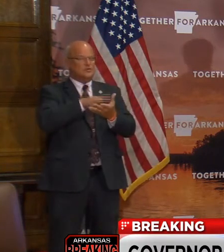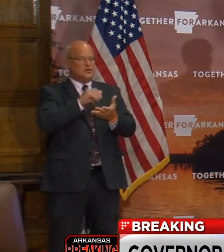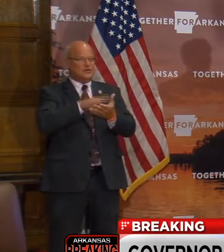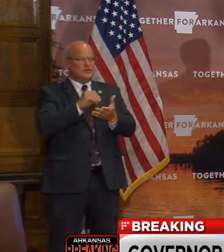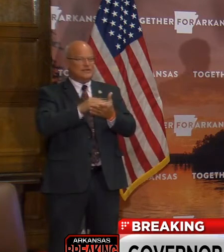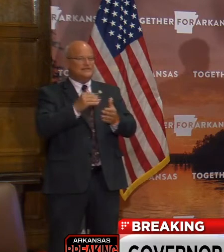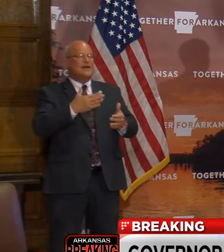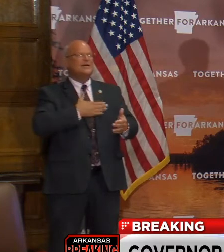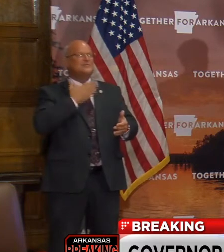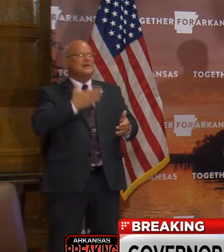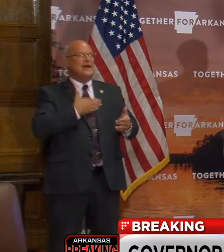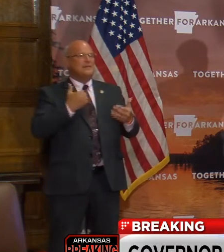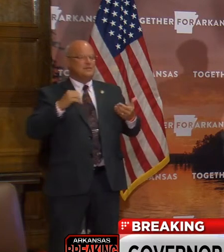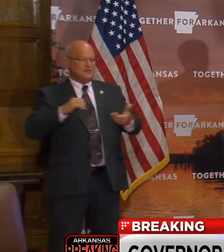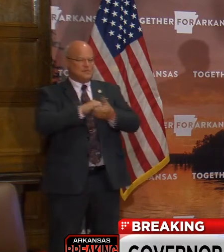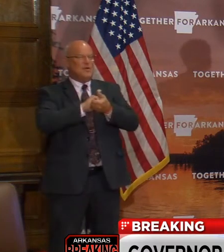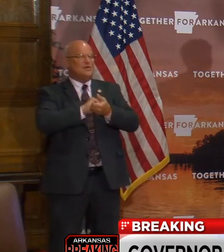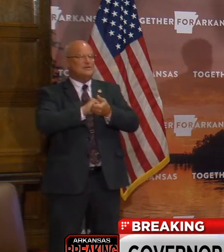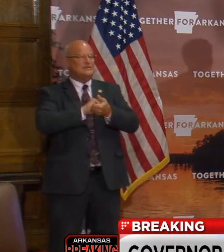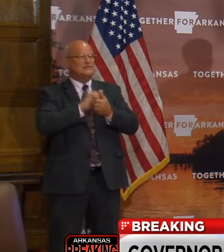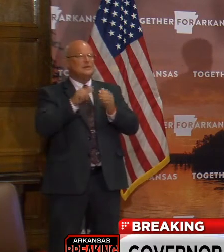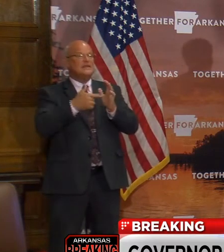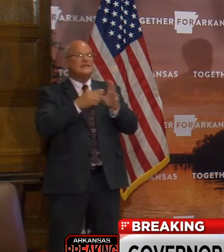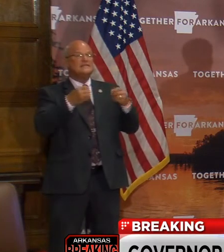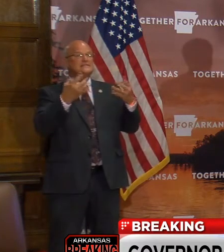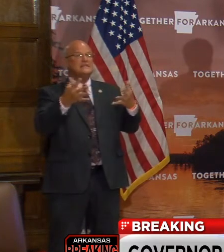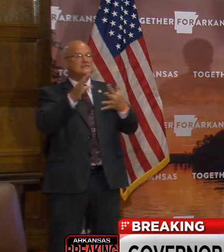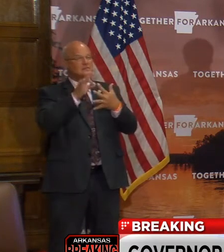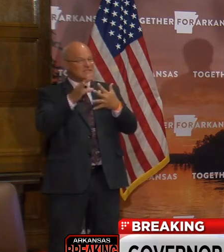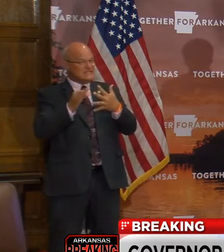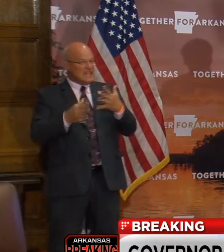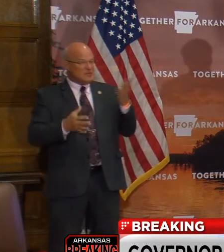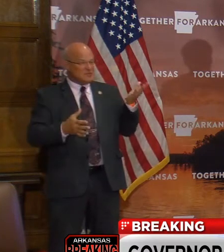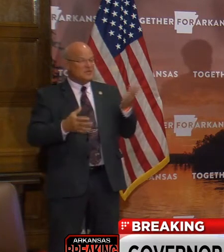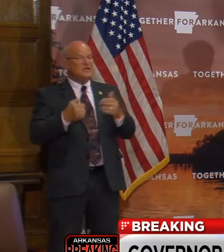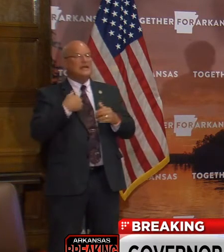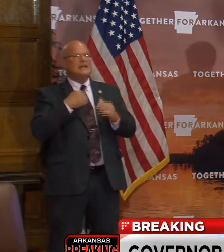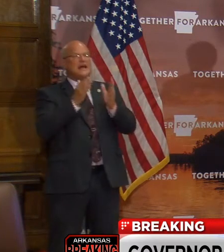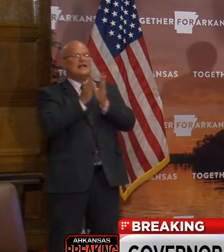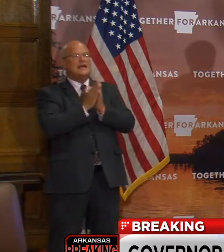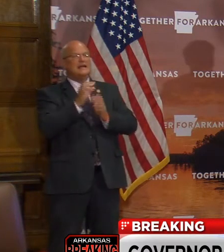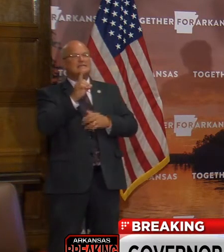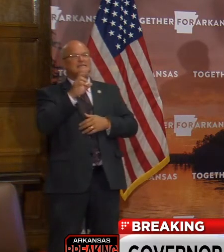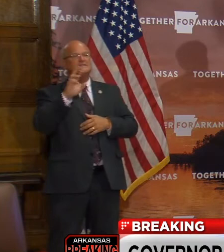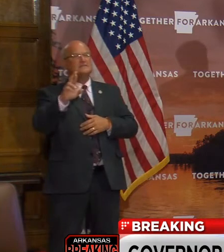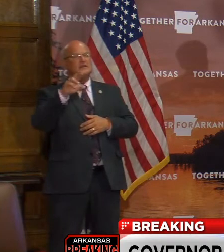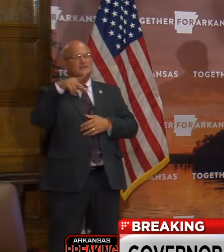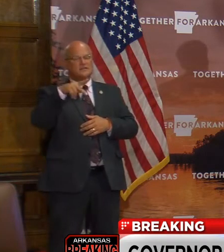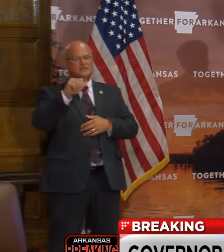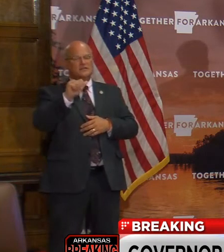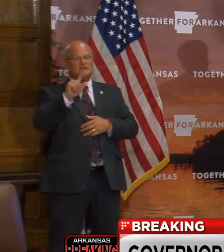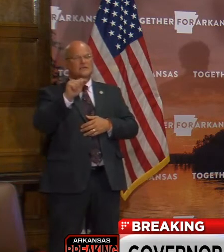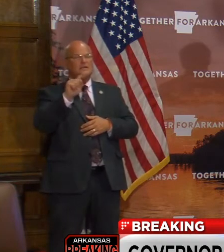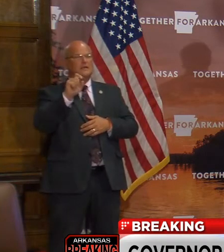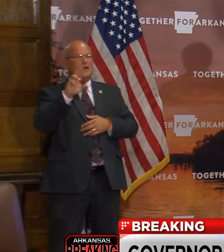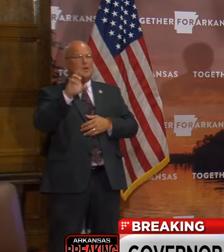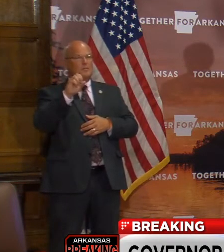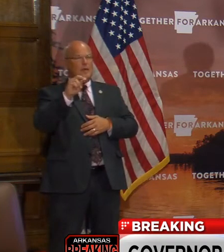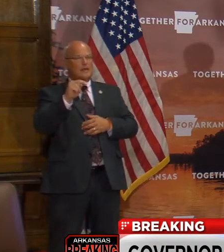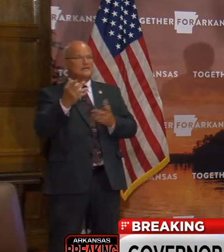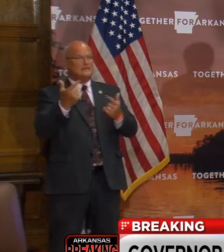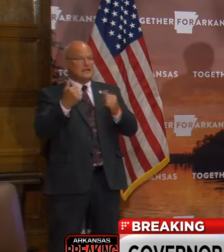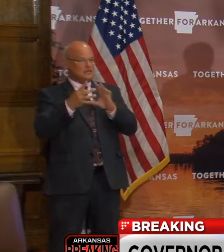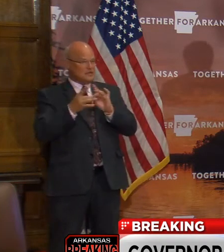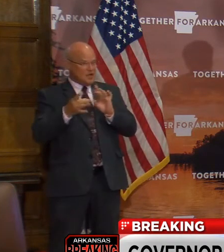I'm very pleased with this partnership. This gives you a sample of it. And I'll ask Dr. Patterson, if you could, to come comment on